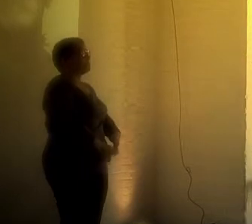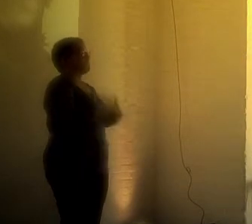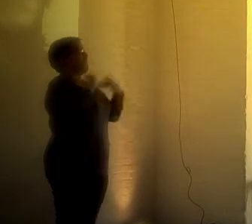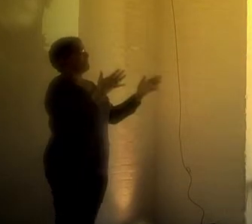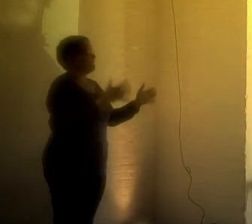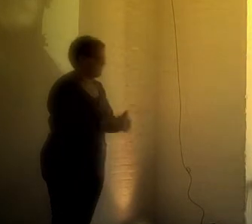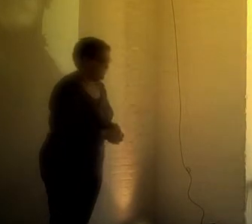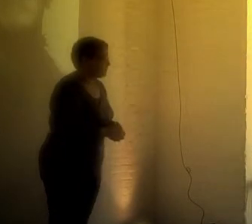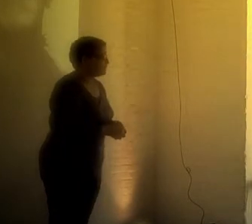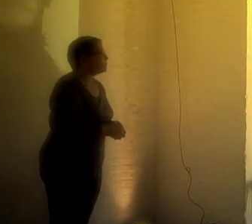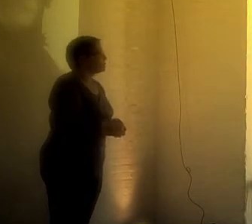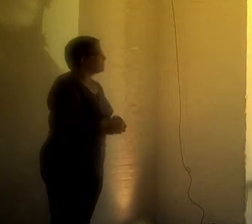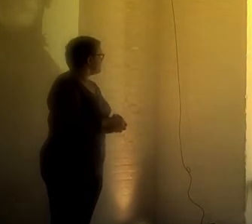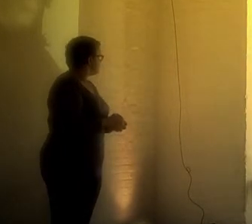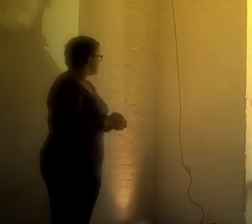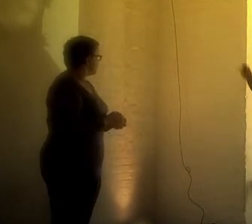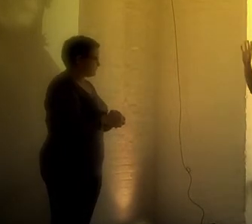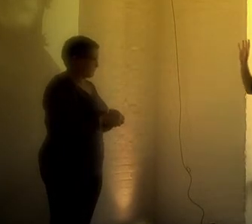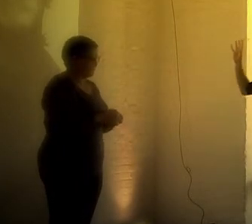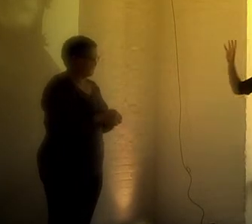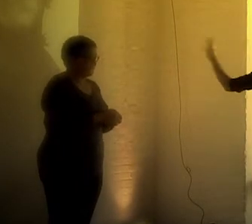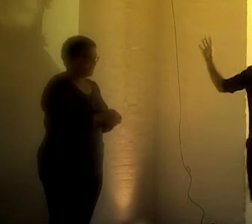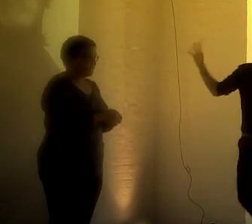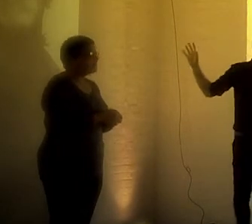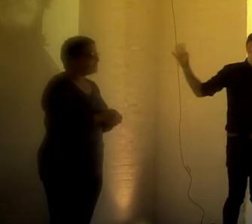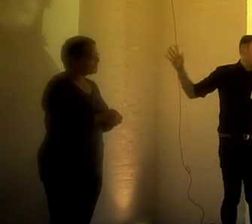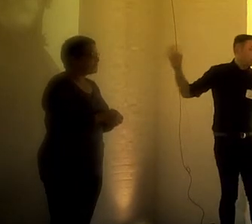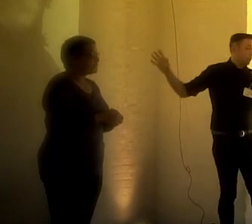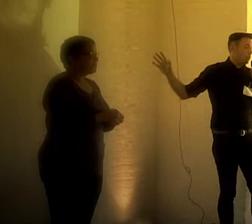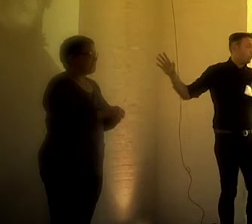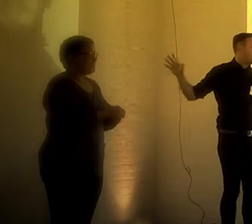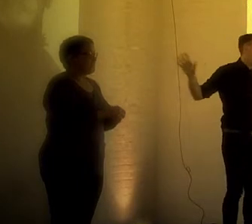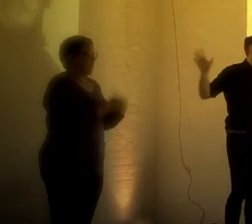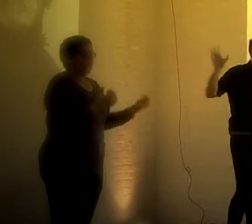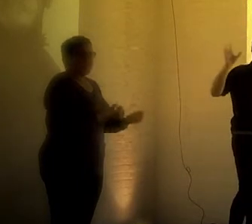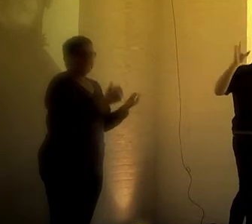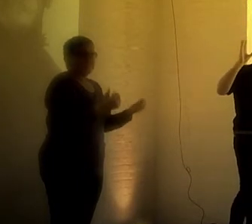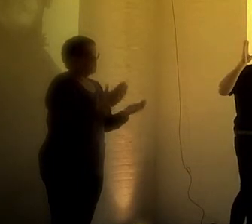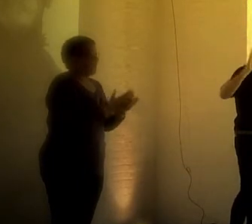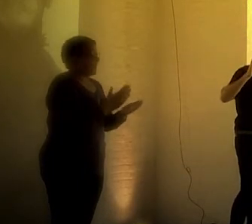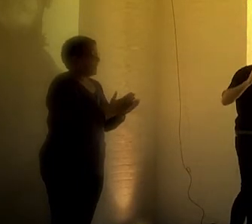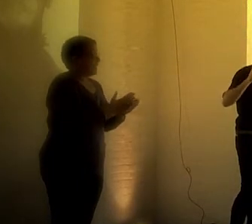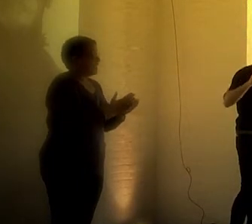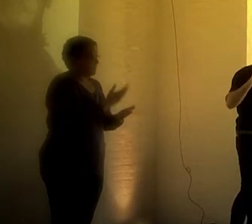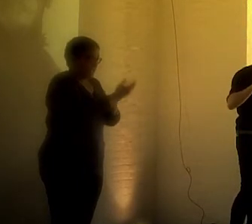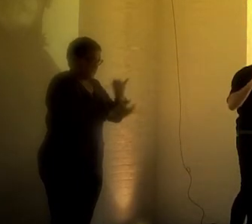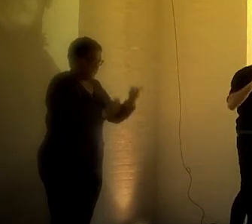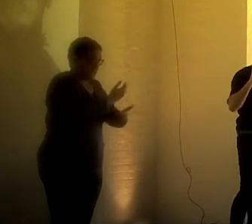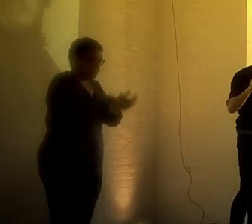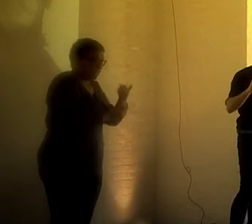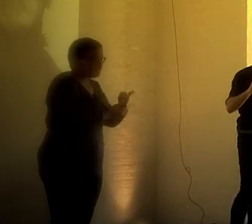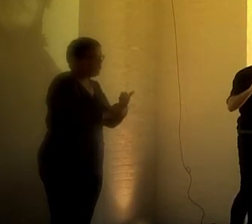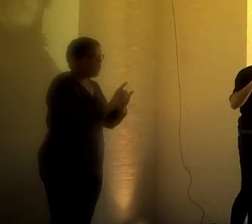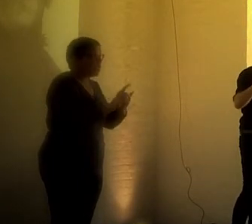some outside creator. That's about as good a description of the arts establishment in the